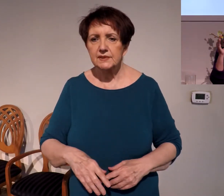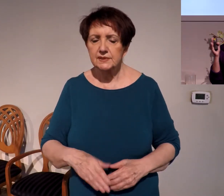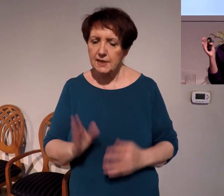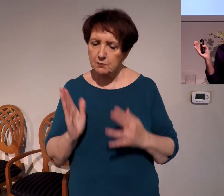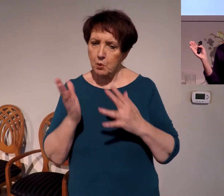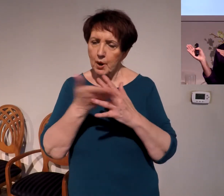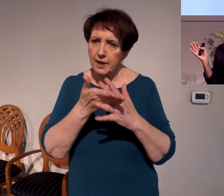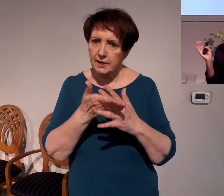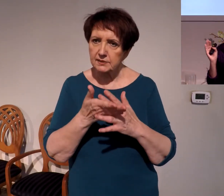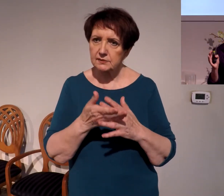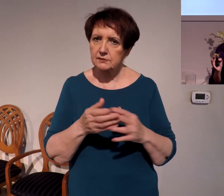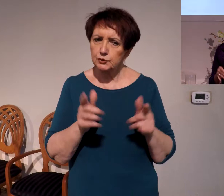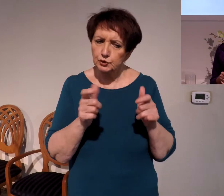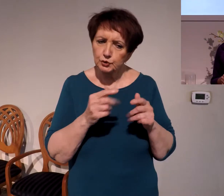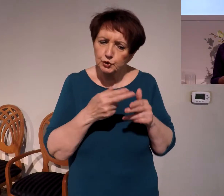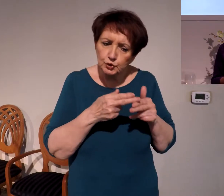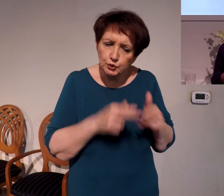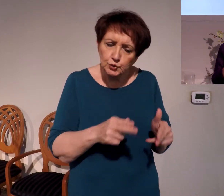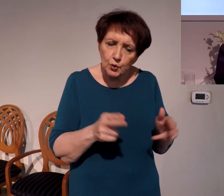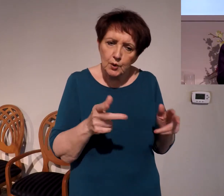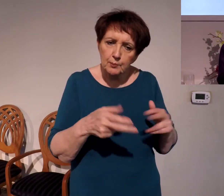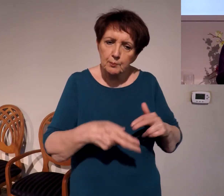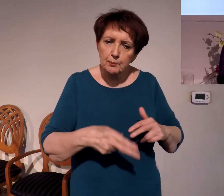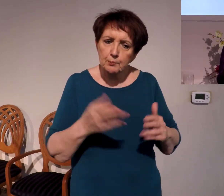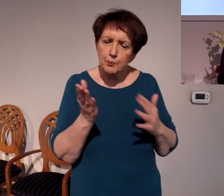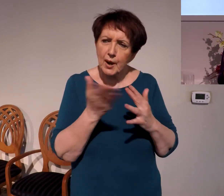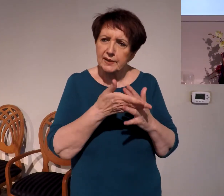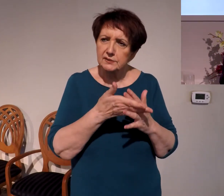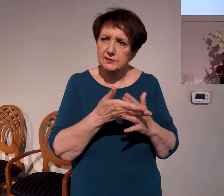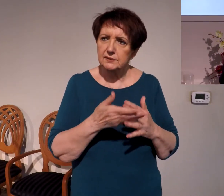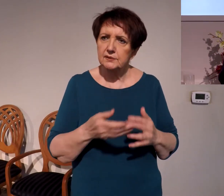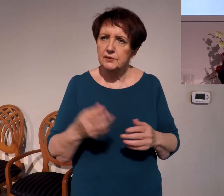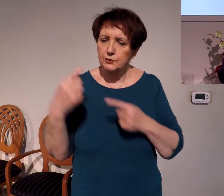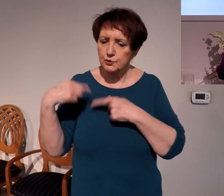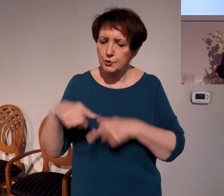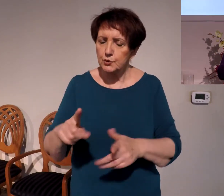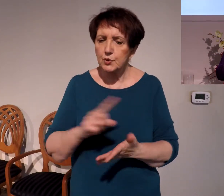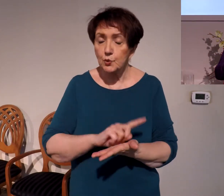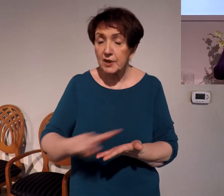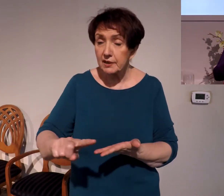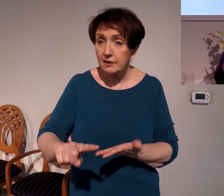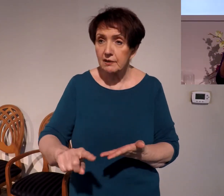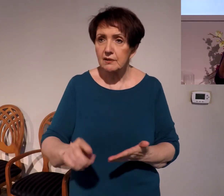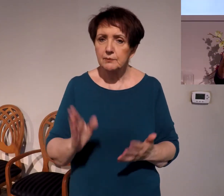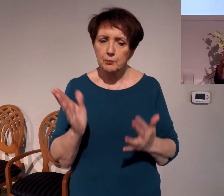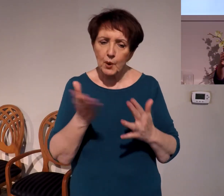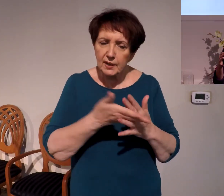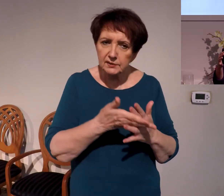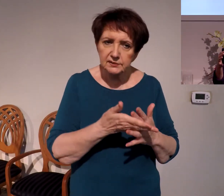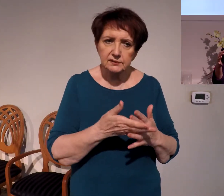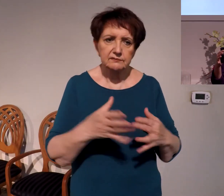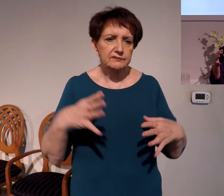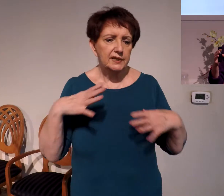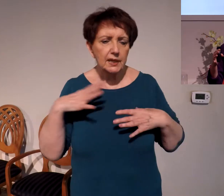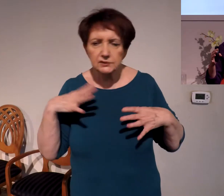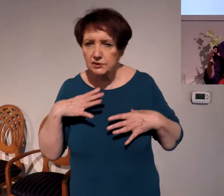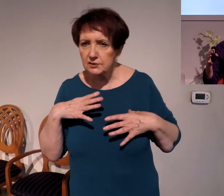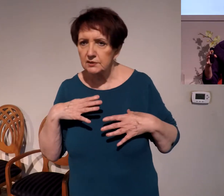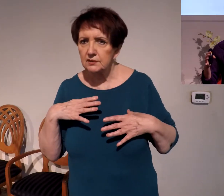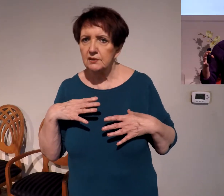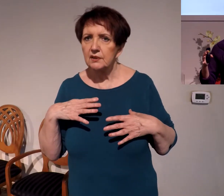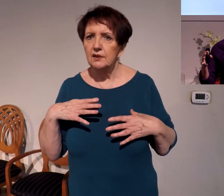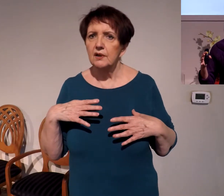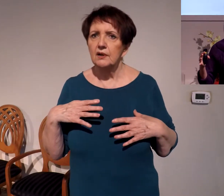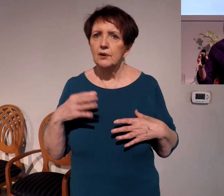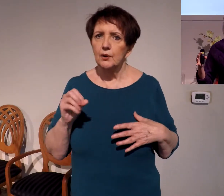little mini breaks throughout the day, breaks during the week, breaks, vacation.